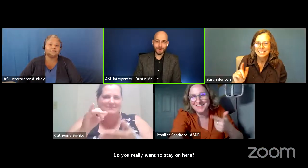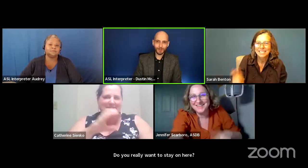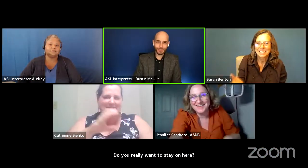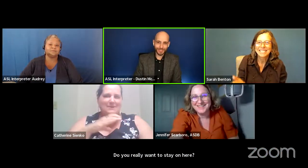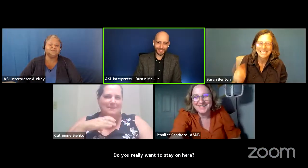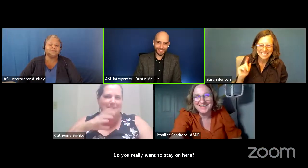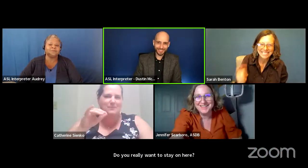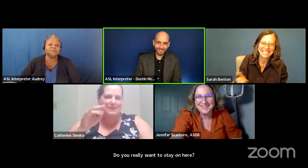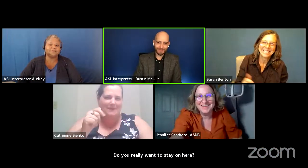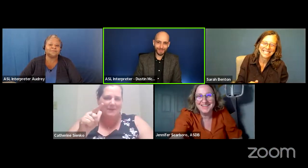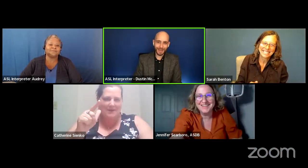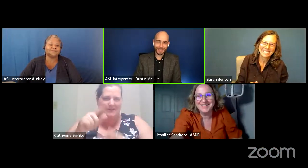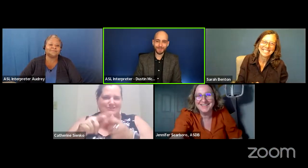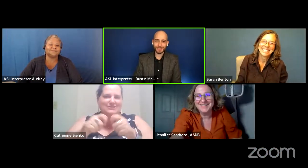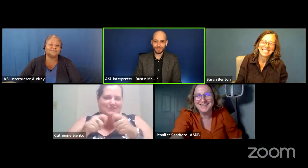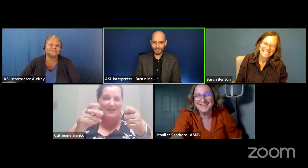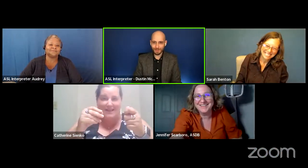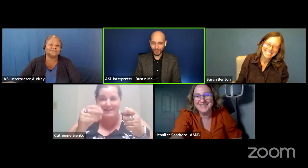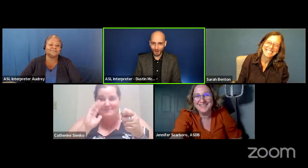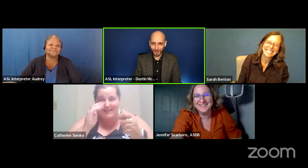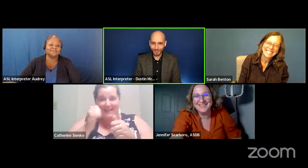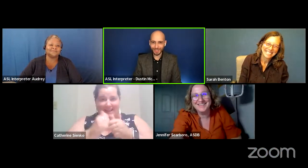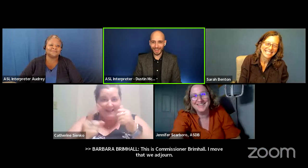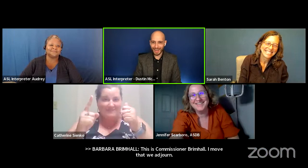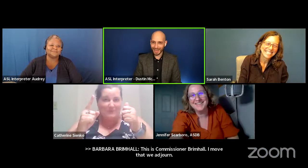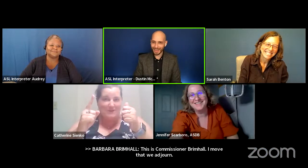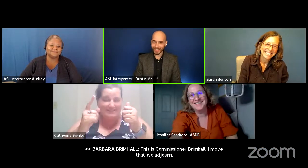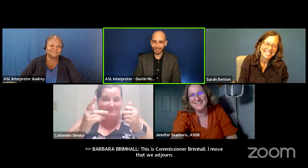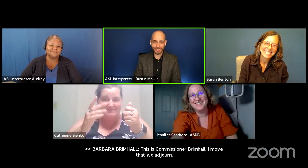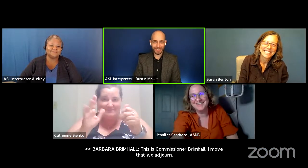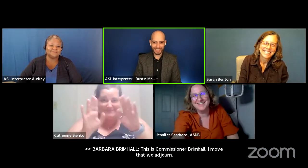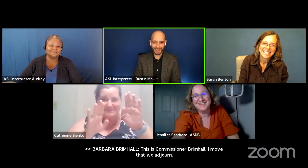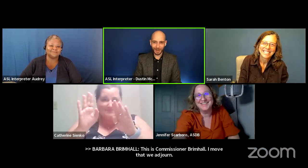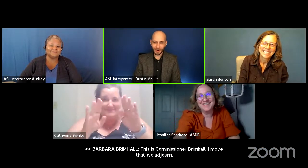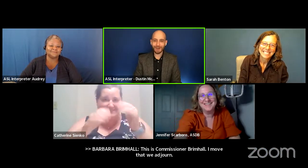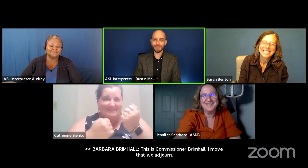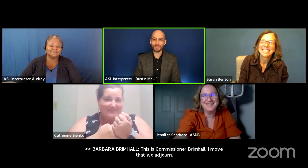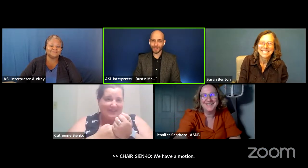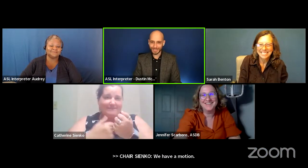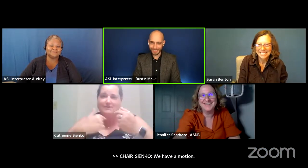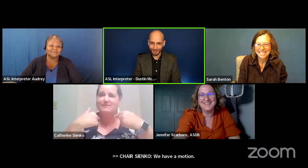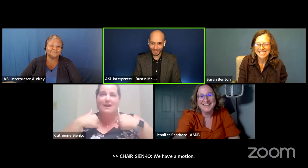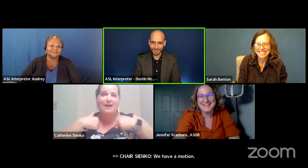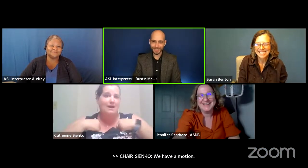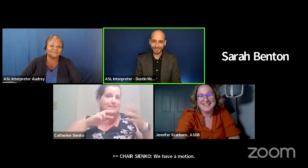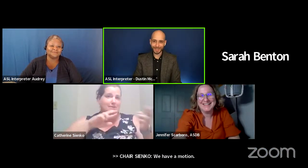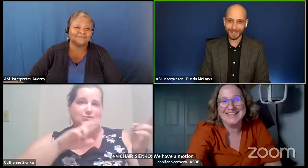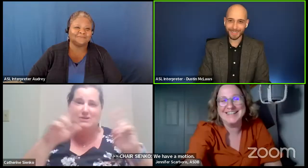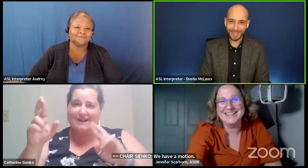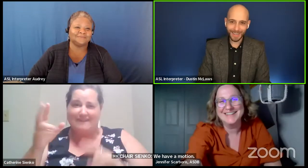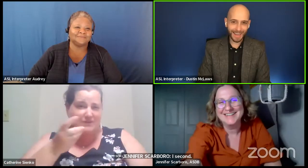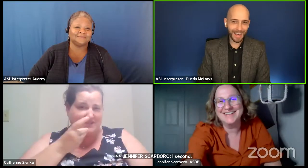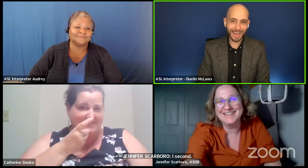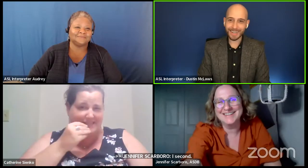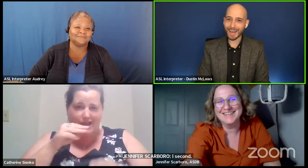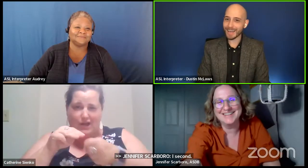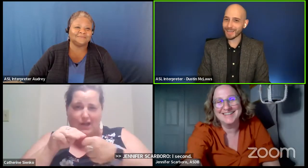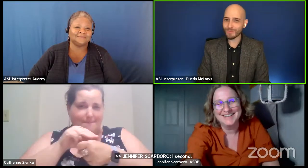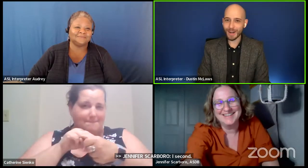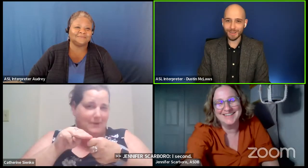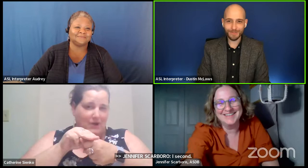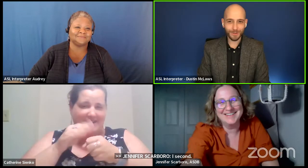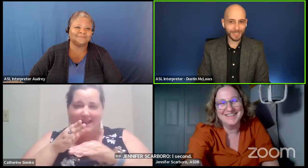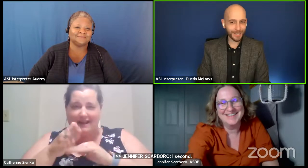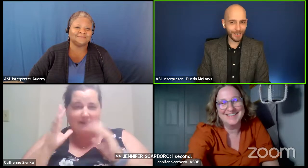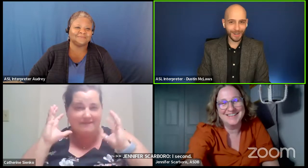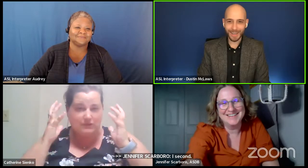We have a motion I second. by Commissioner Brimhall, and it looks like now everyone is giving us a second. And I